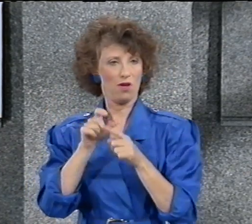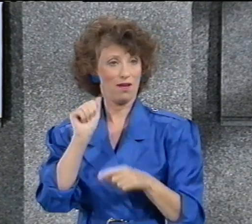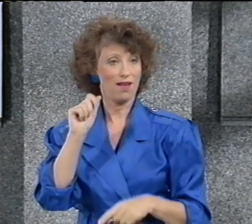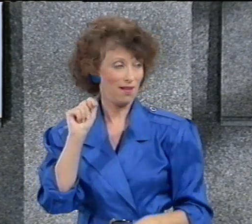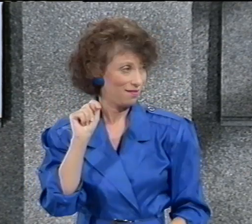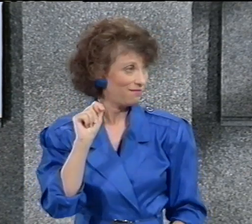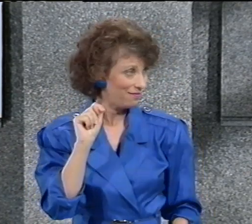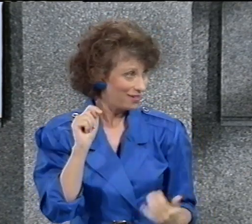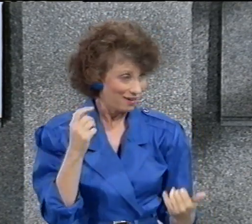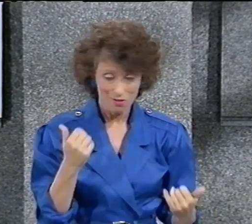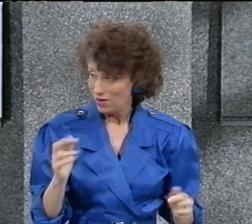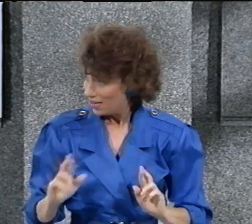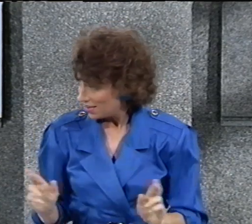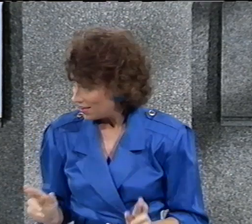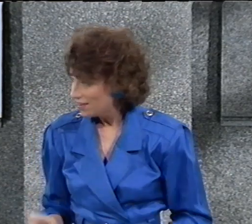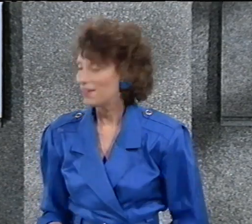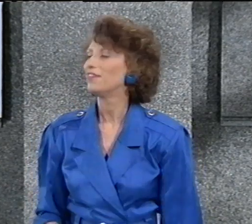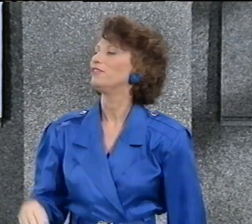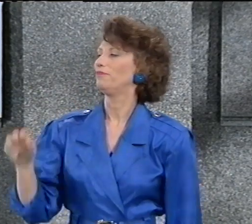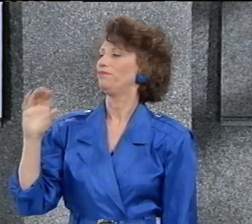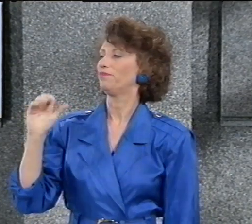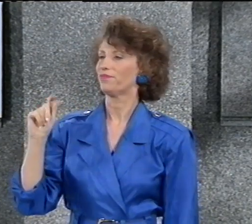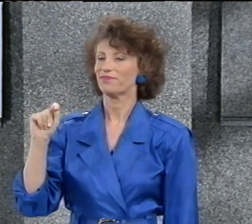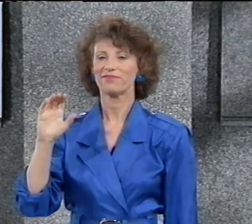words. Ready?